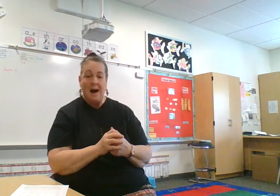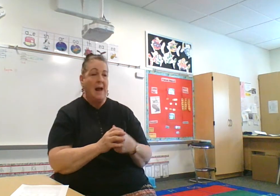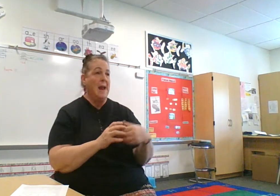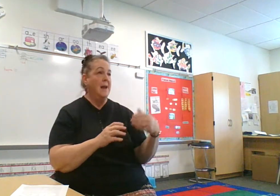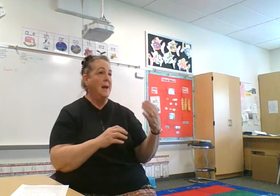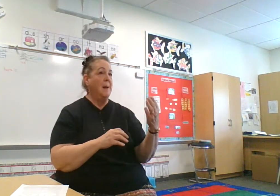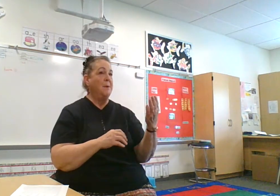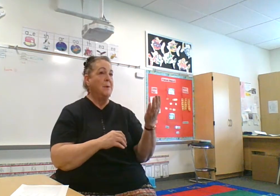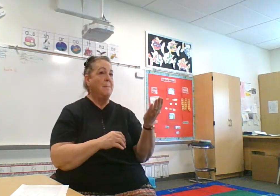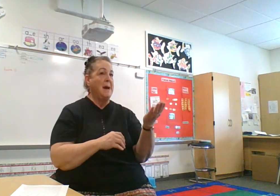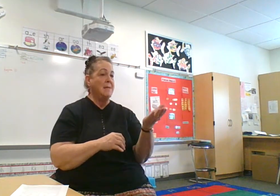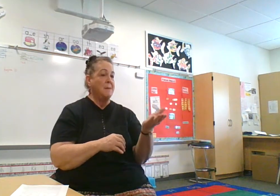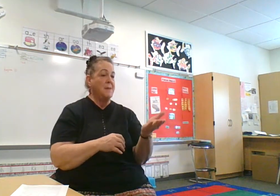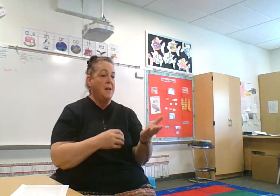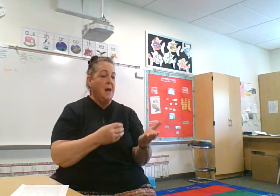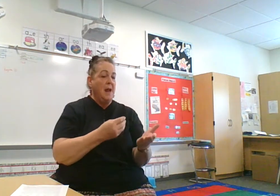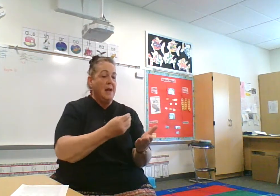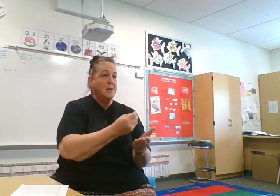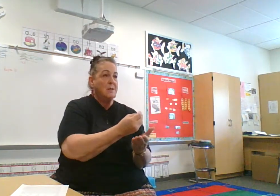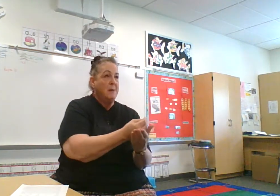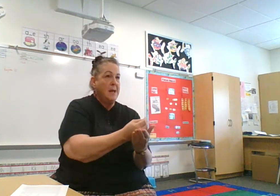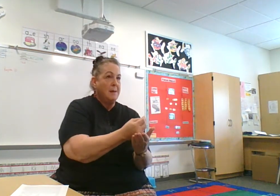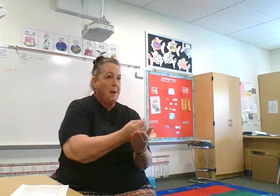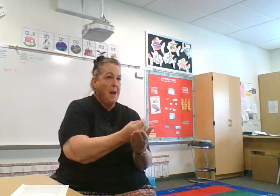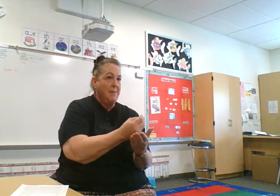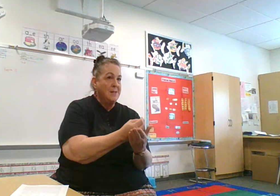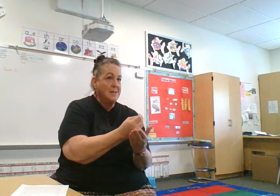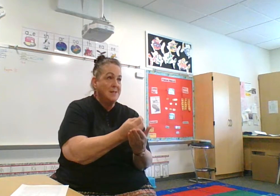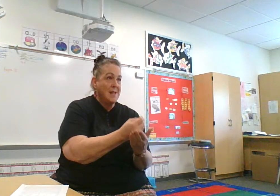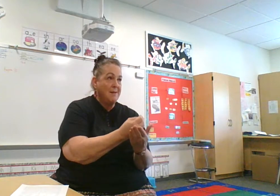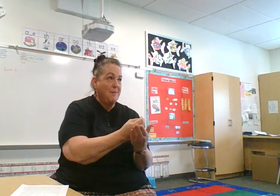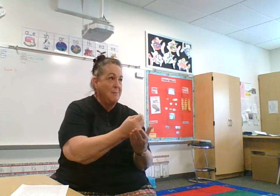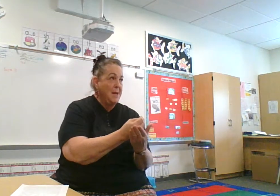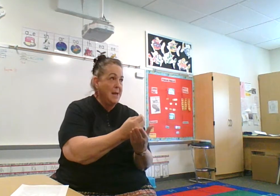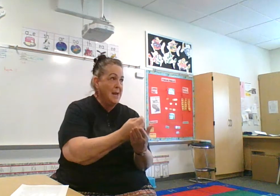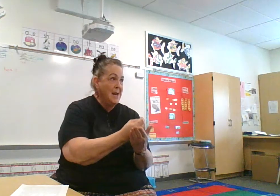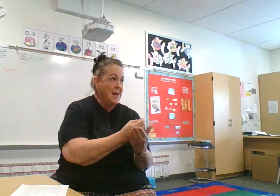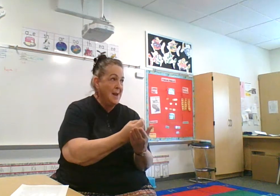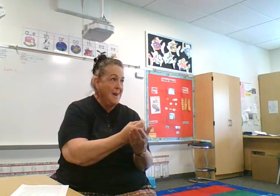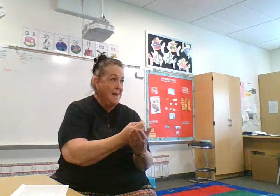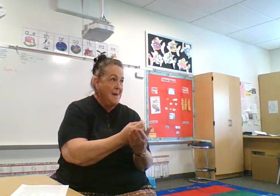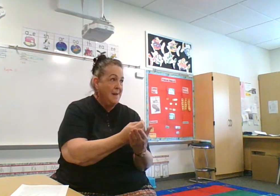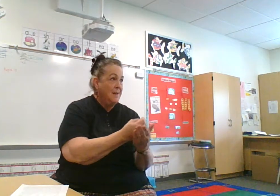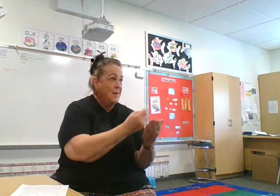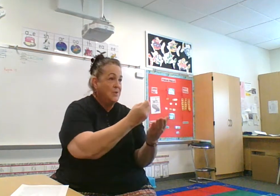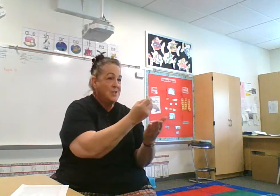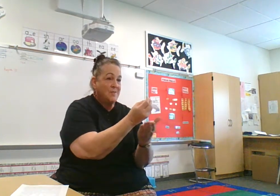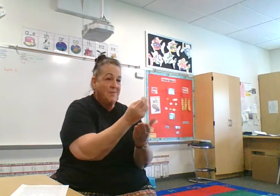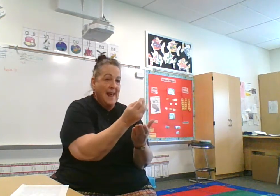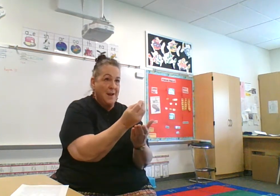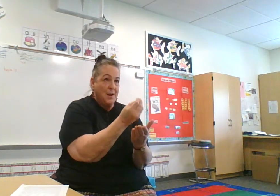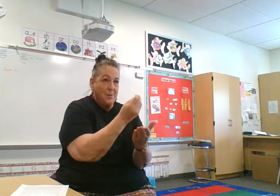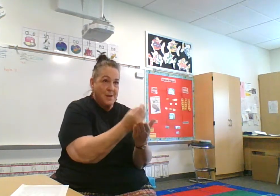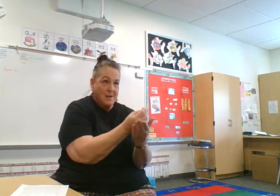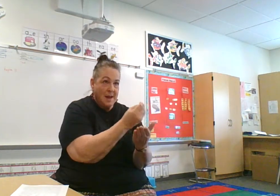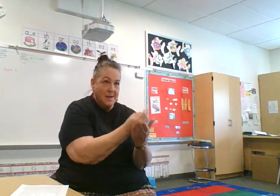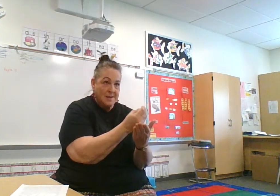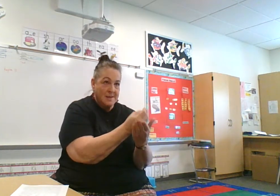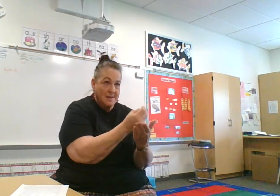Buy, I'm going to buy something. Here's the money in my hand. This is the sign for money. Just a flat O that kind of sits there